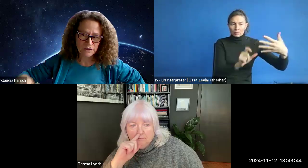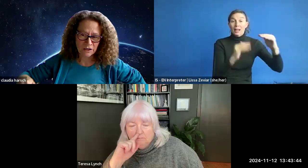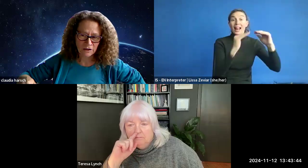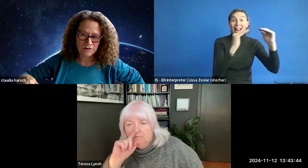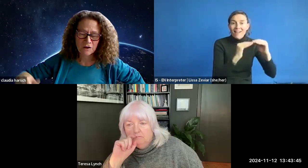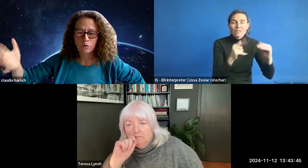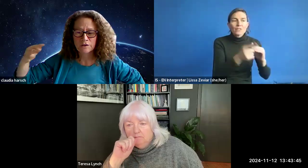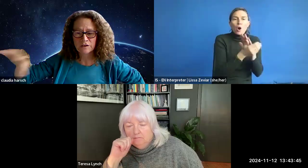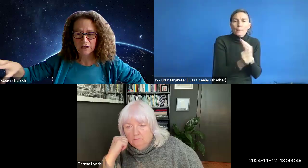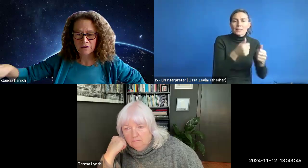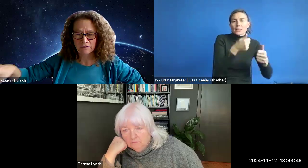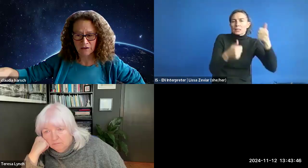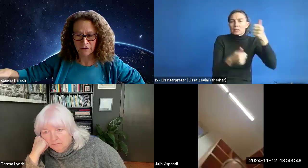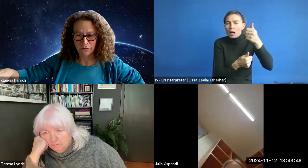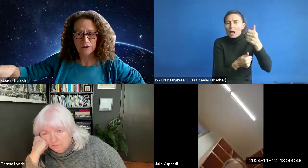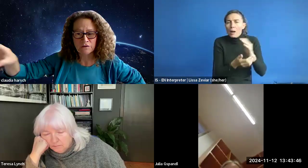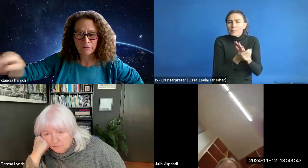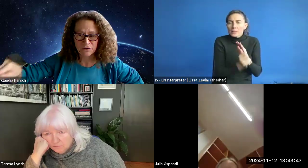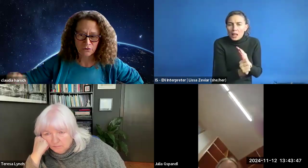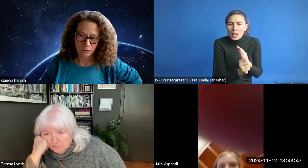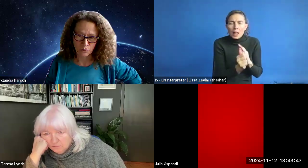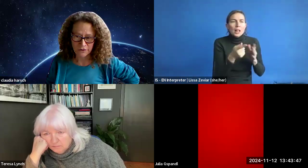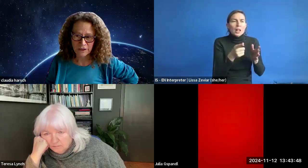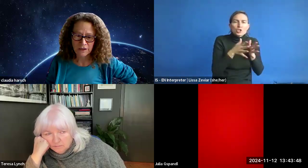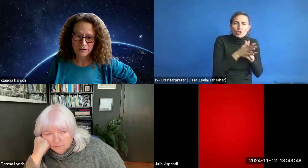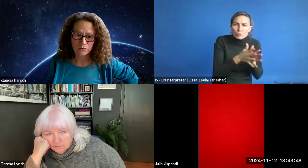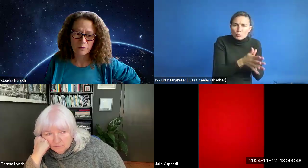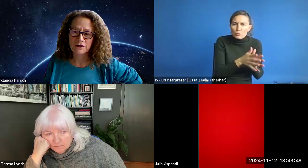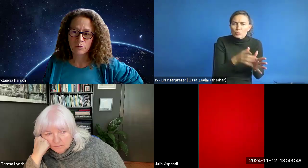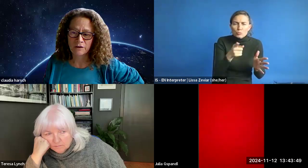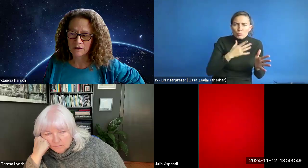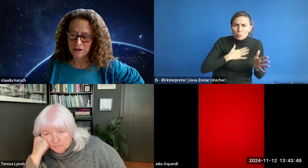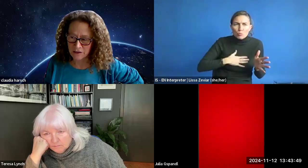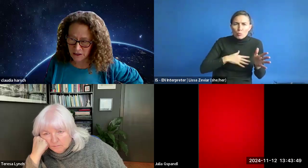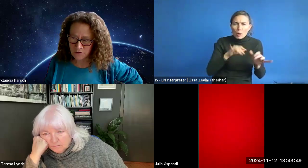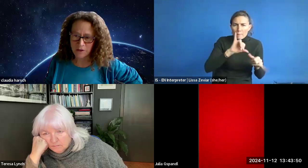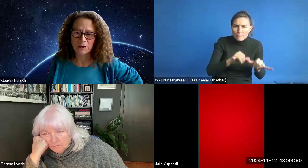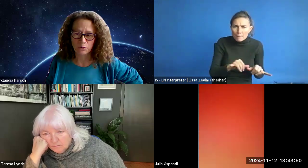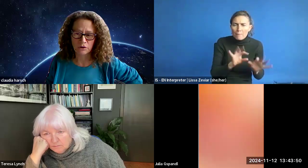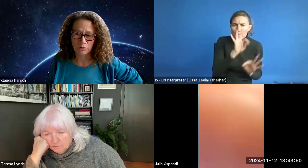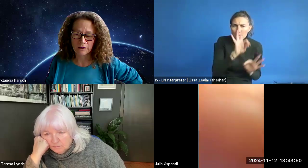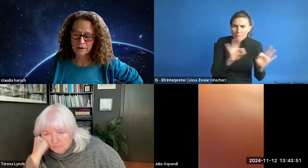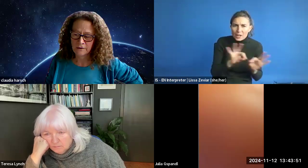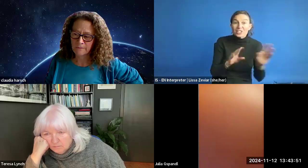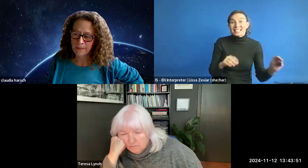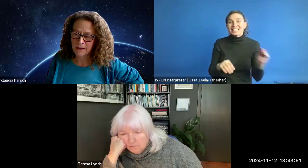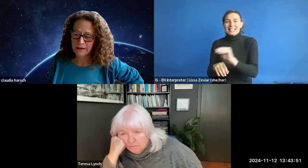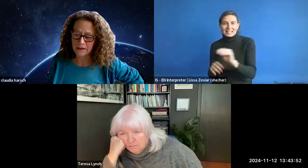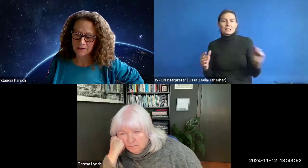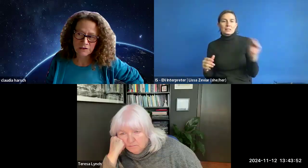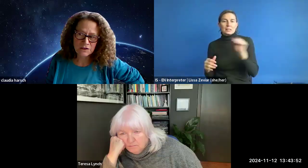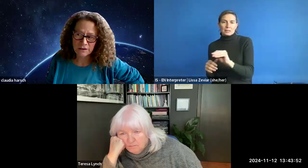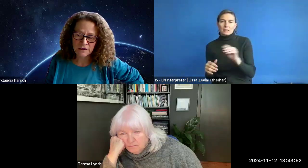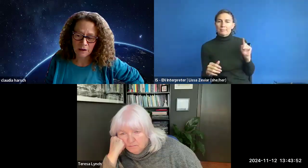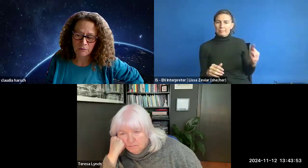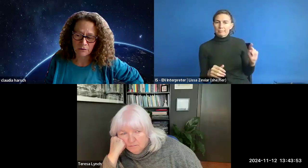what sub-skills, what scales are relevant, what descriptors do you want to measure with your test? And that's where they would go.